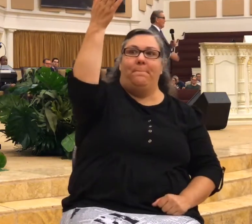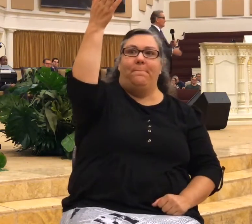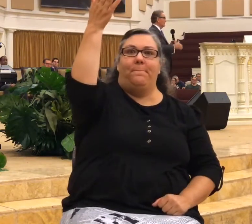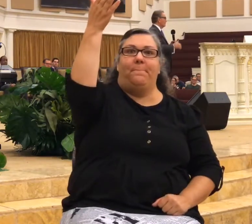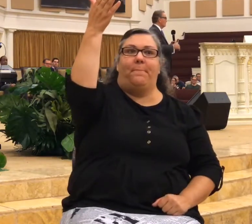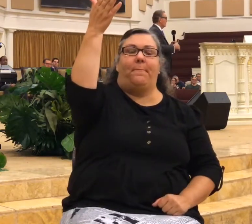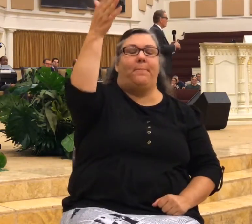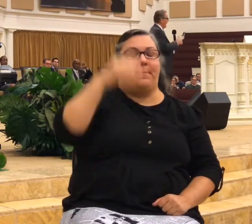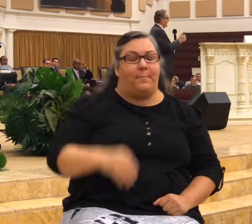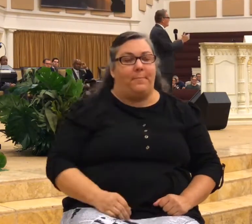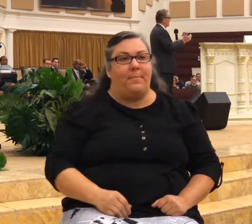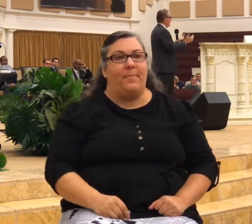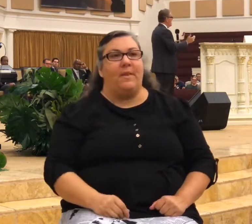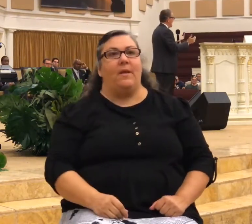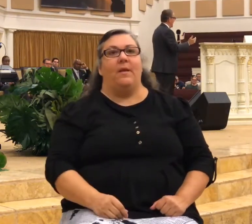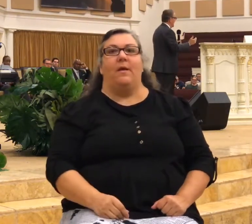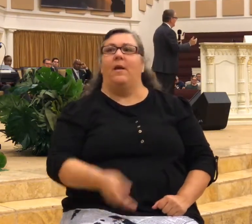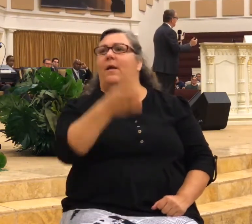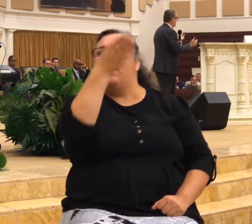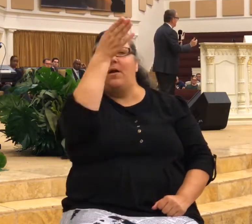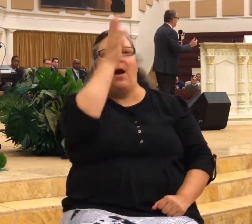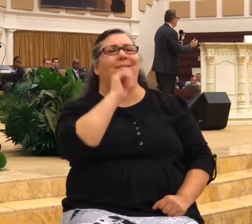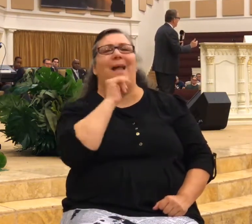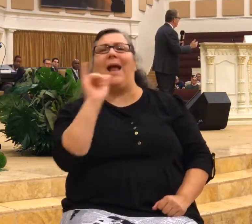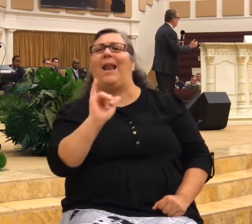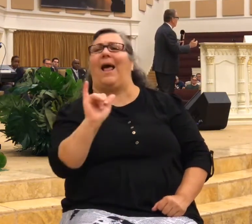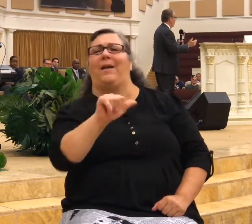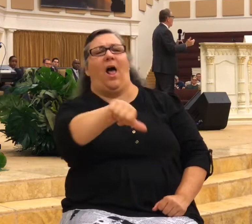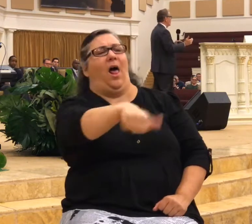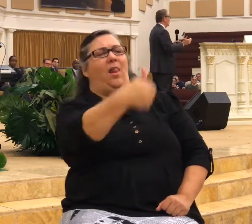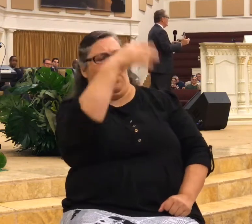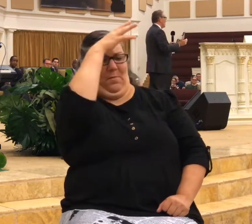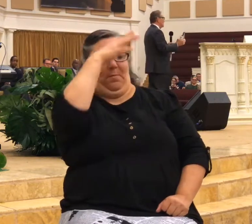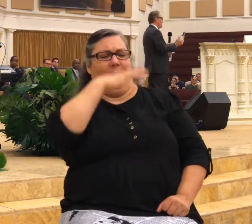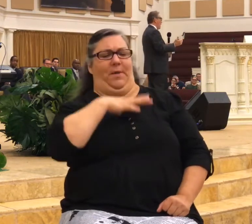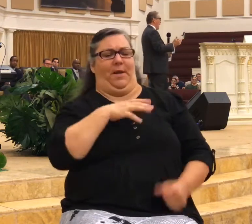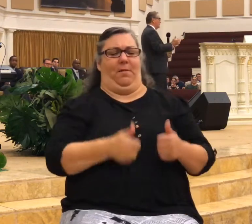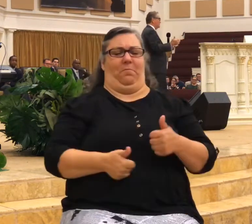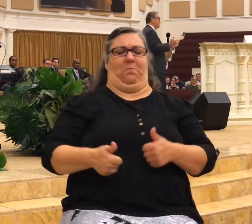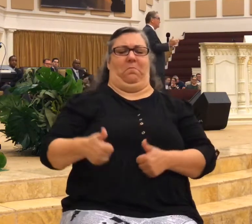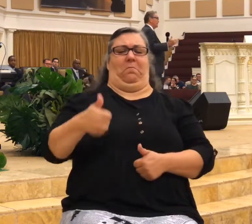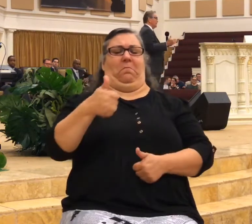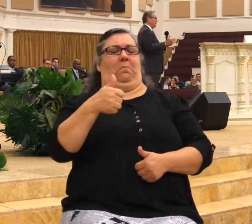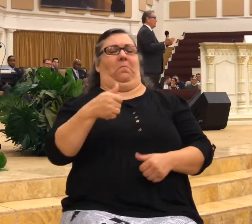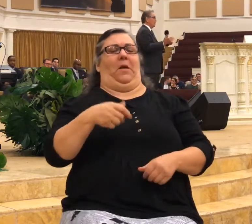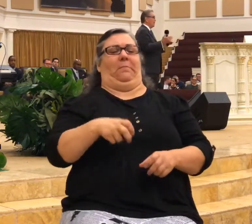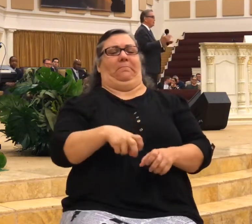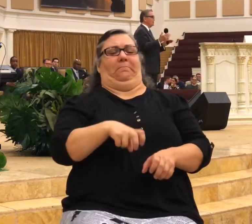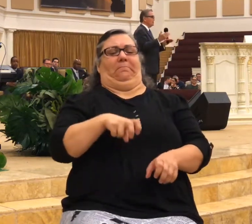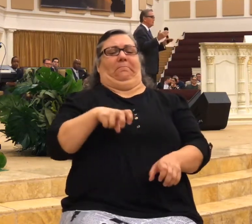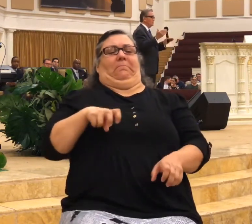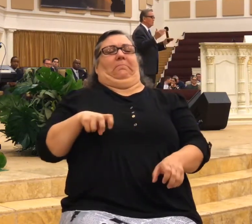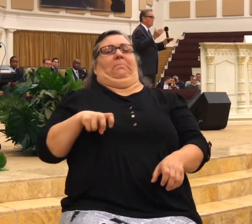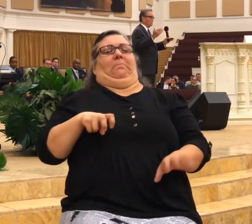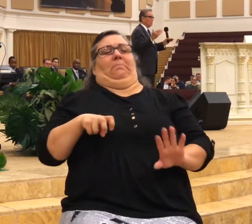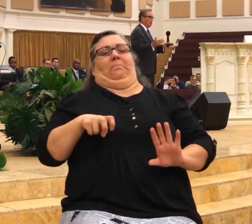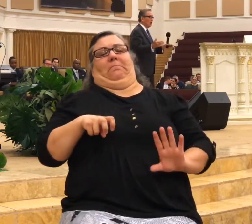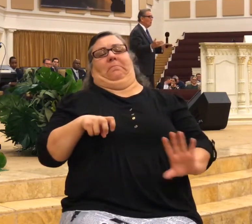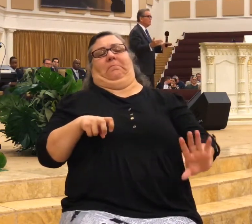He's not like some men who hold themselves back in their